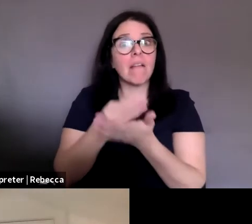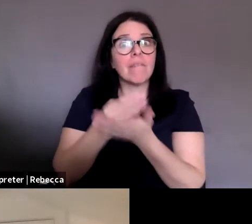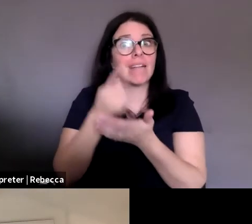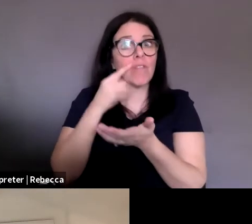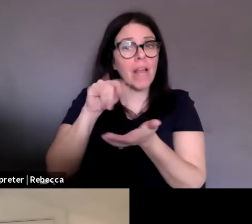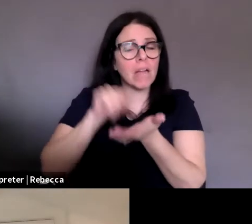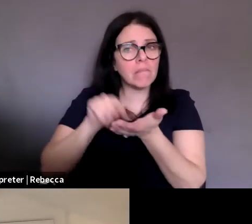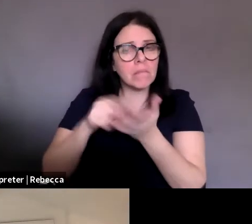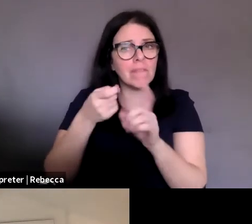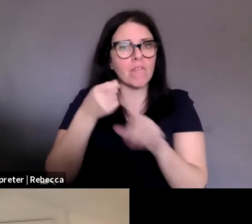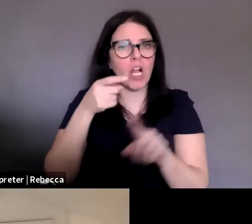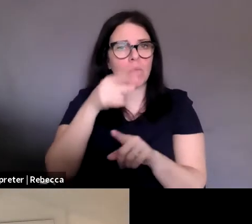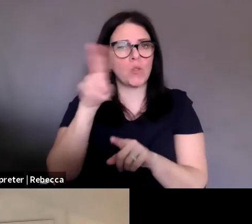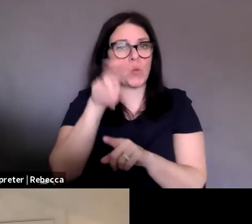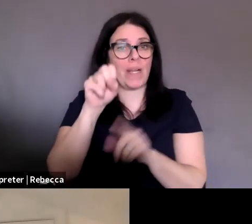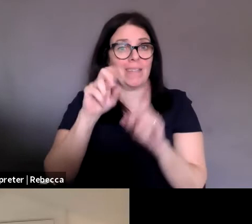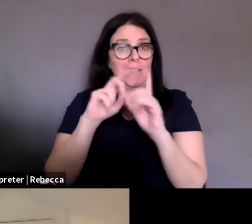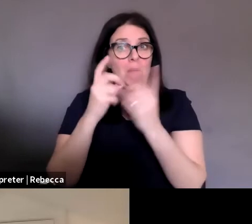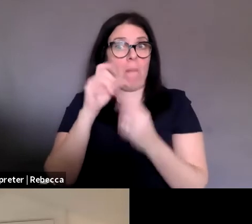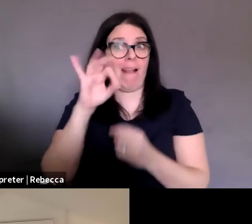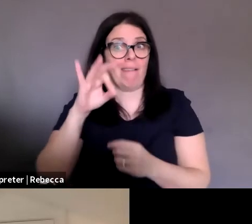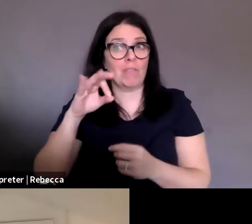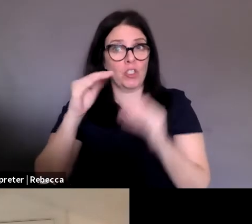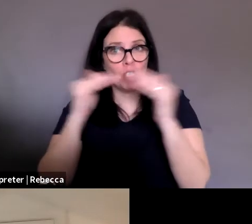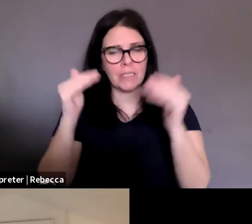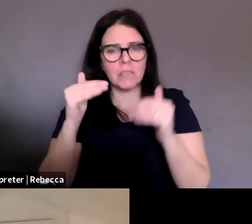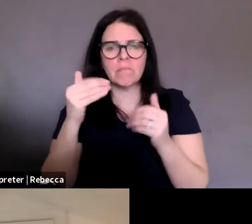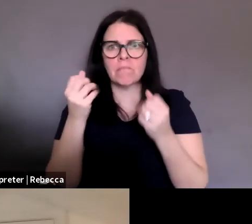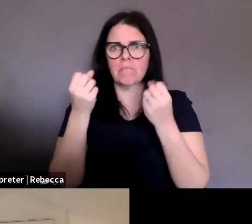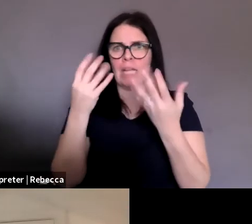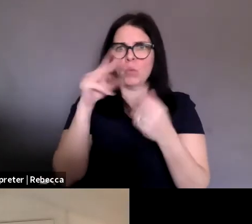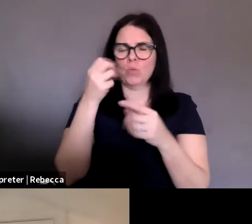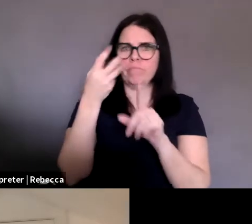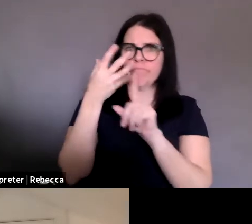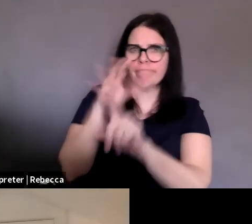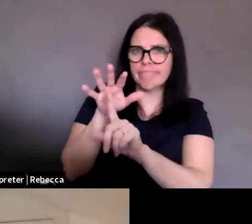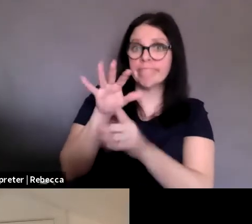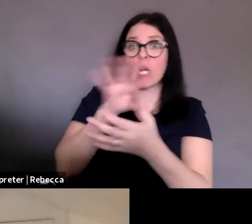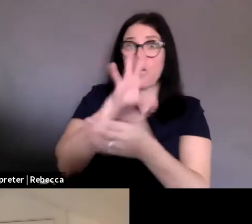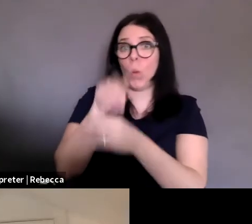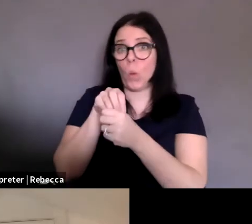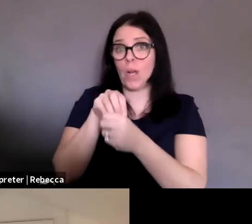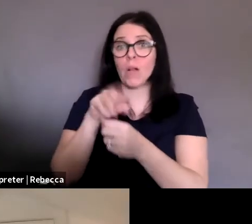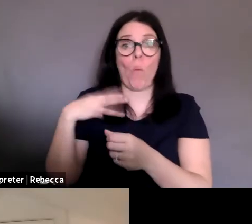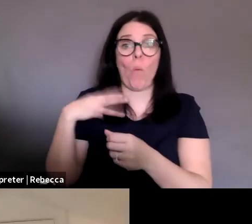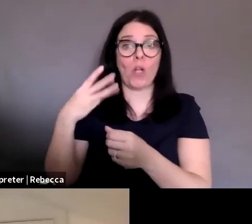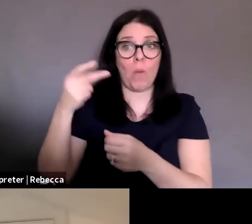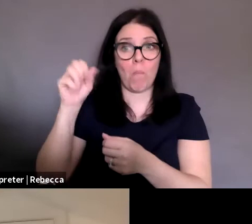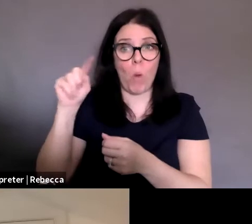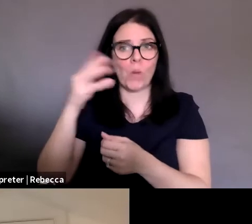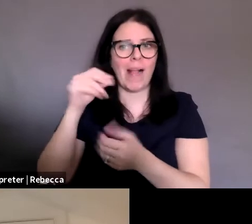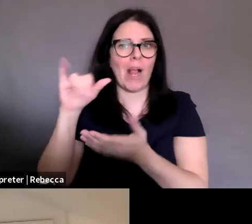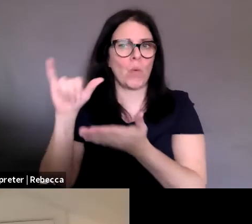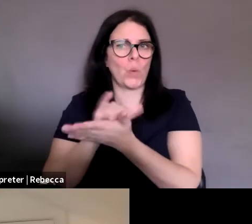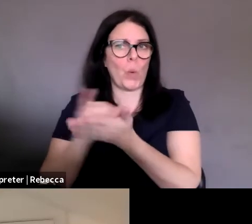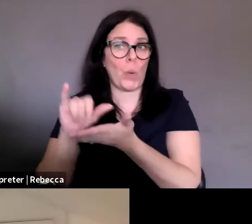received wide circulation and publicity from many media outlets, including the Washington Post and the New Yorker. Welcome, Joan. Good to have you